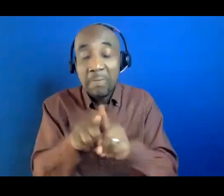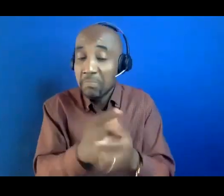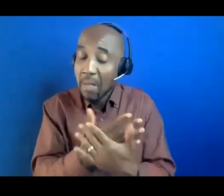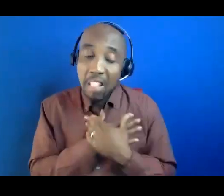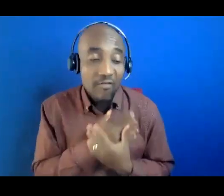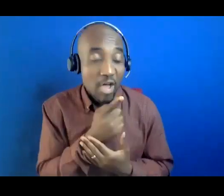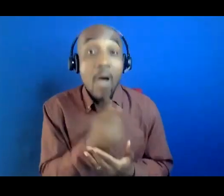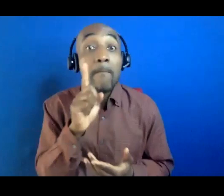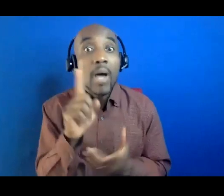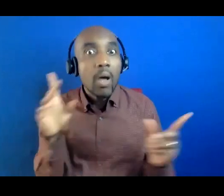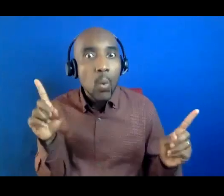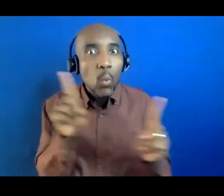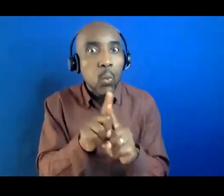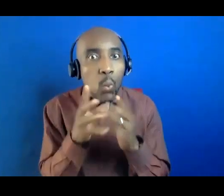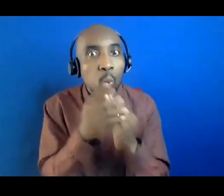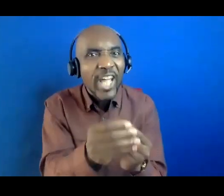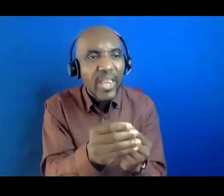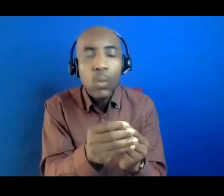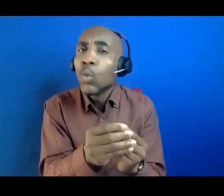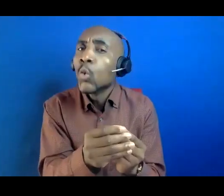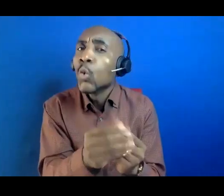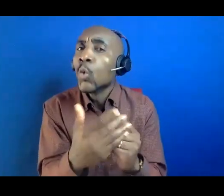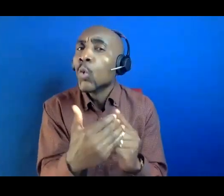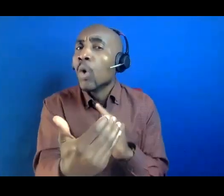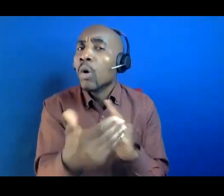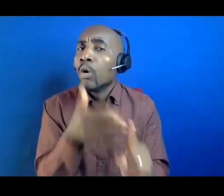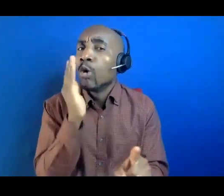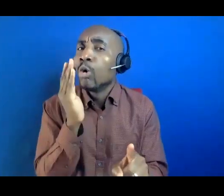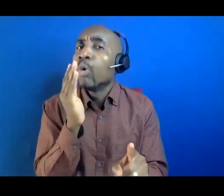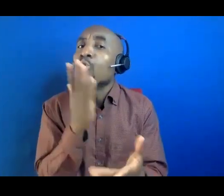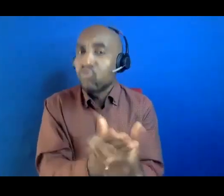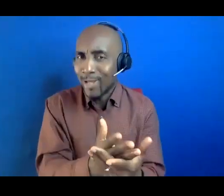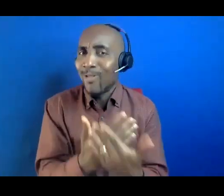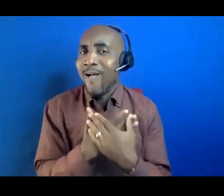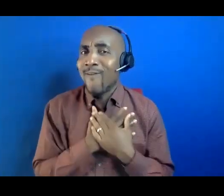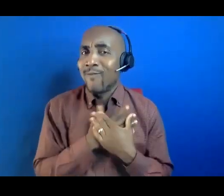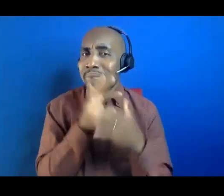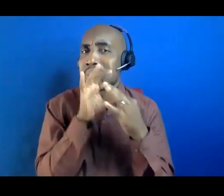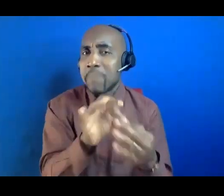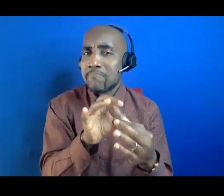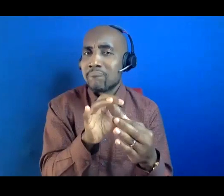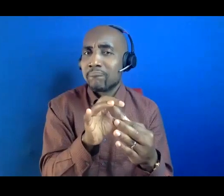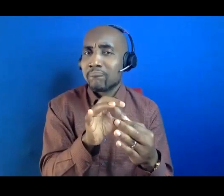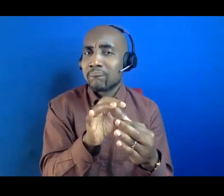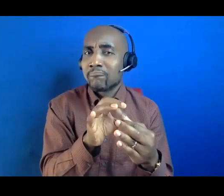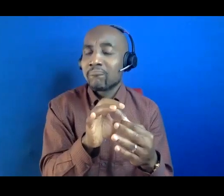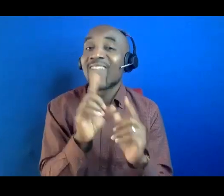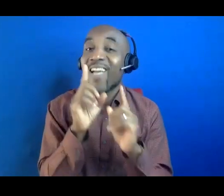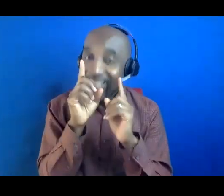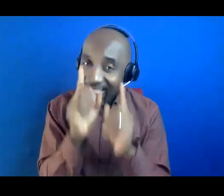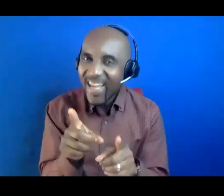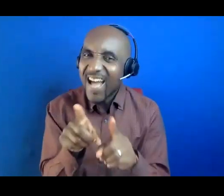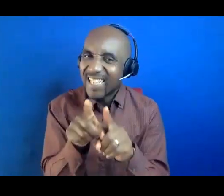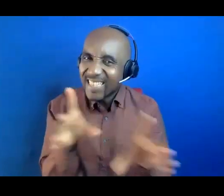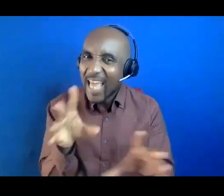when we're together, she experiences my love and she knows that it is real. And in a way, that is what the Holy Spirit, that